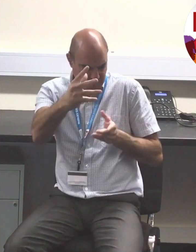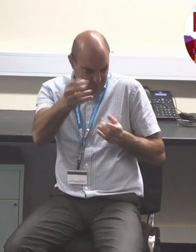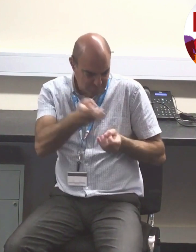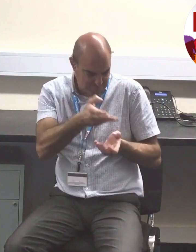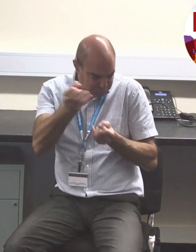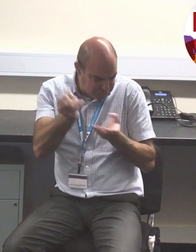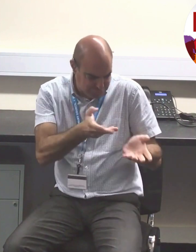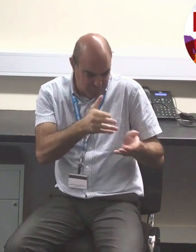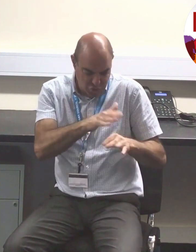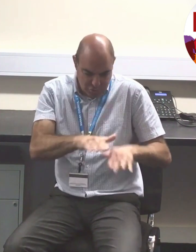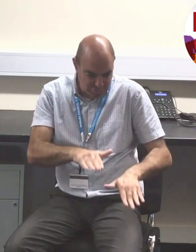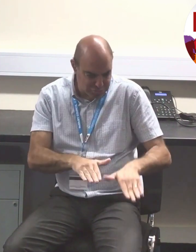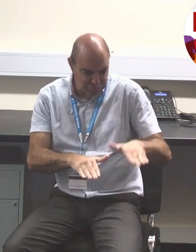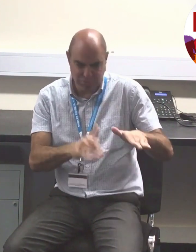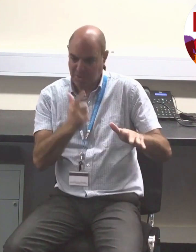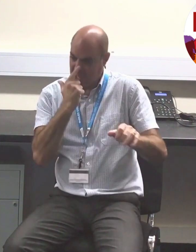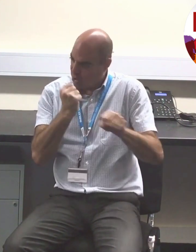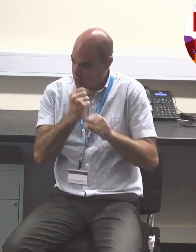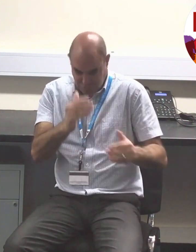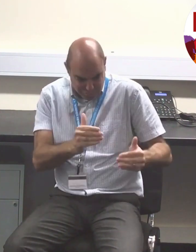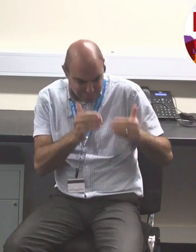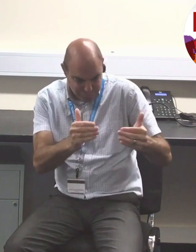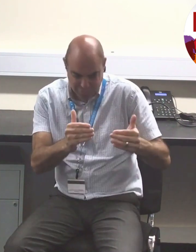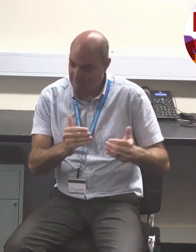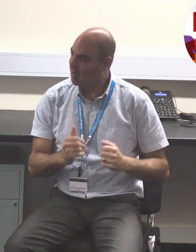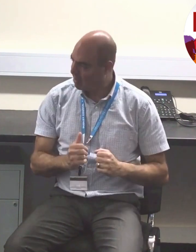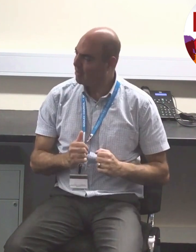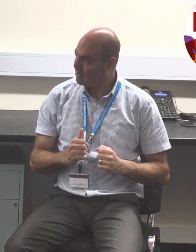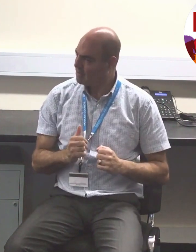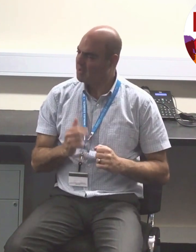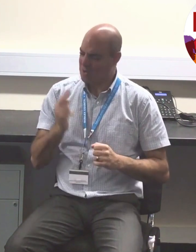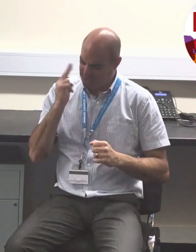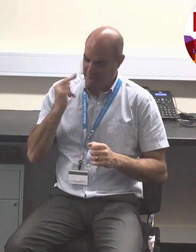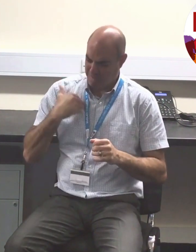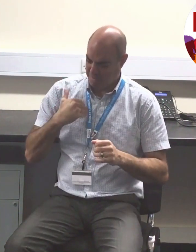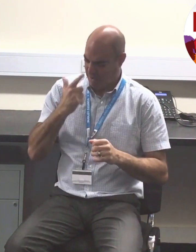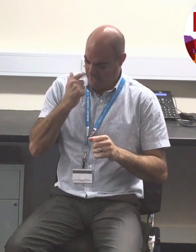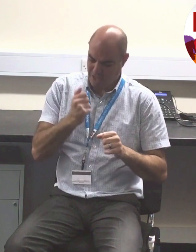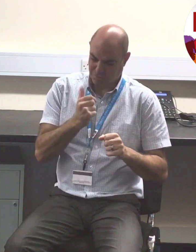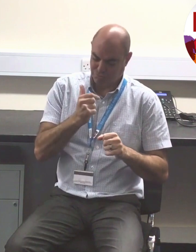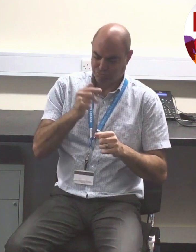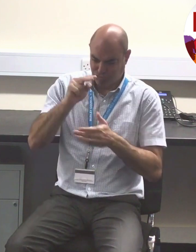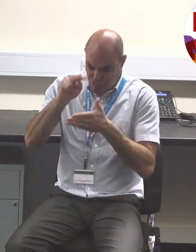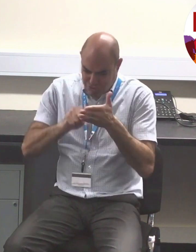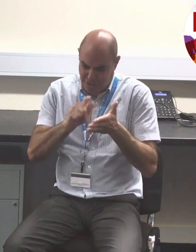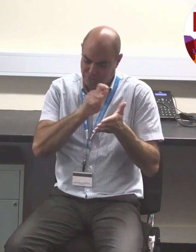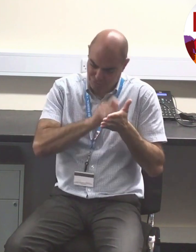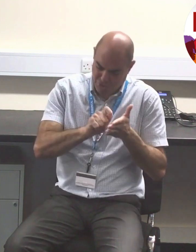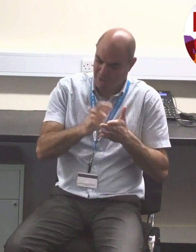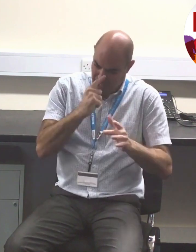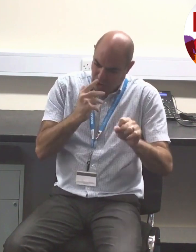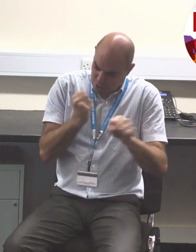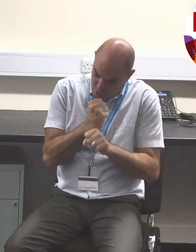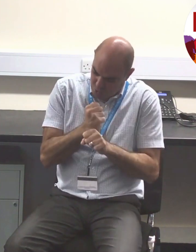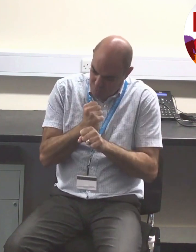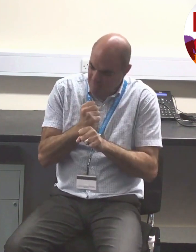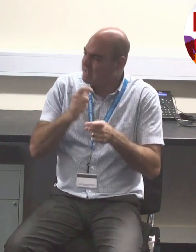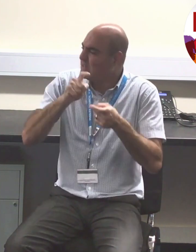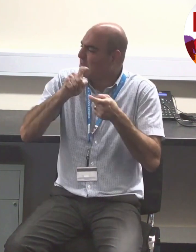they're able to help them with their reading, writing and computer skills and helps them to advance. But deaf people generally can